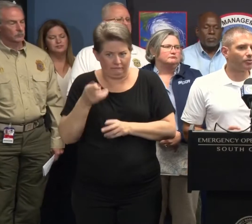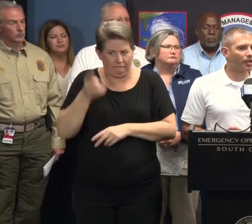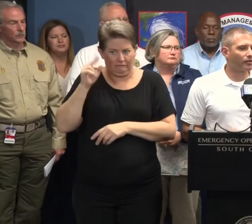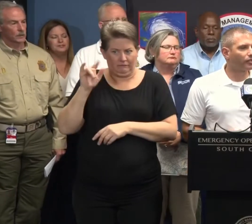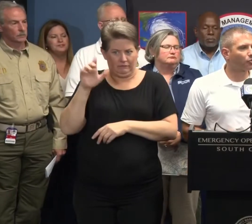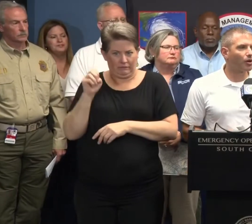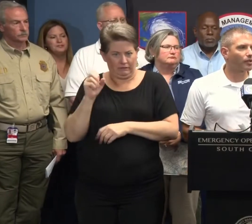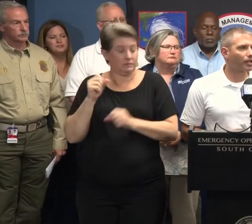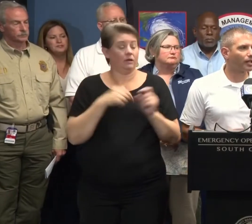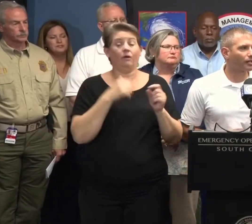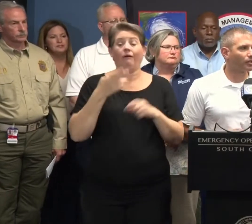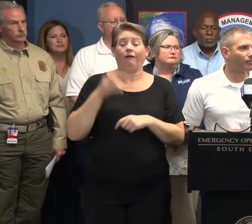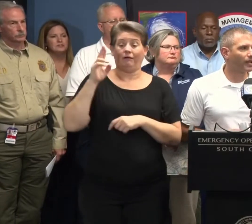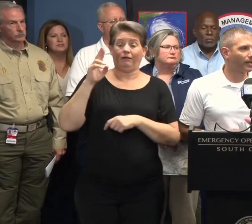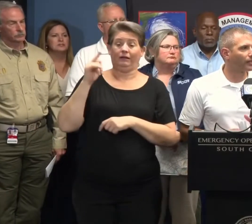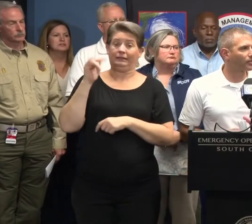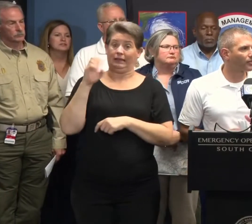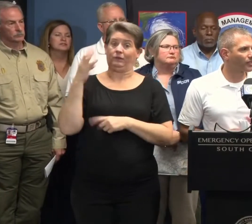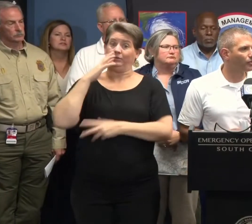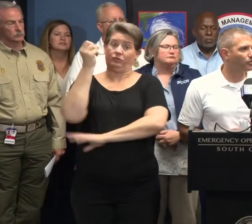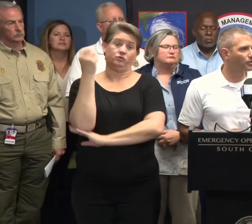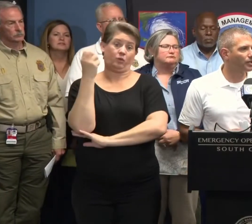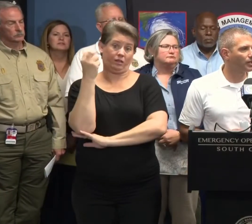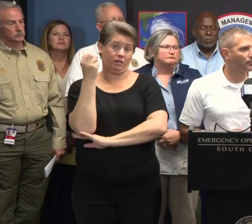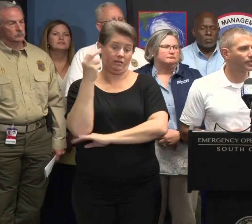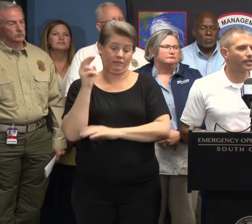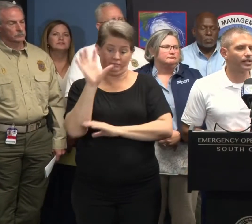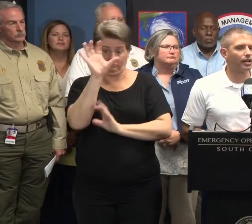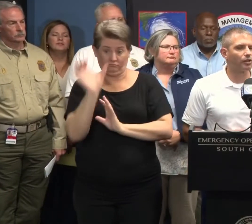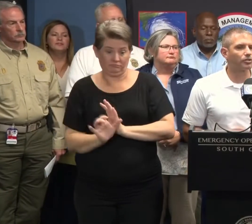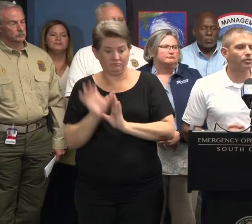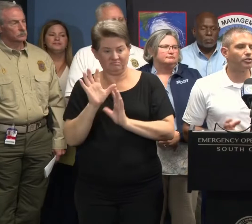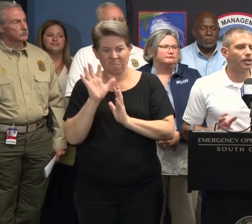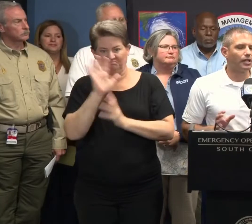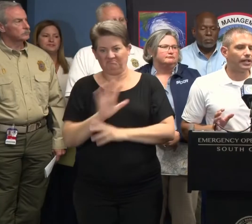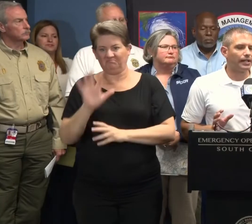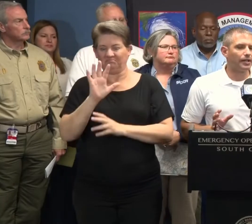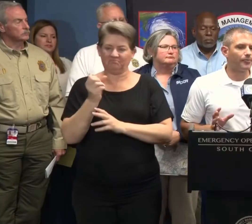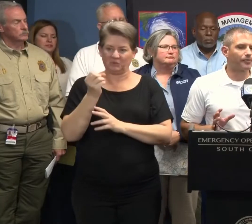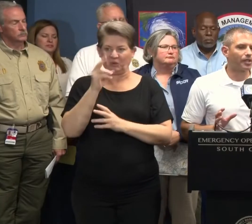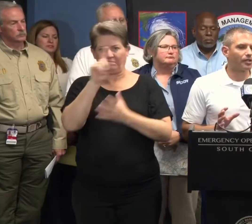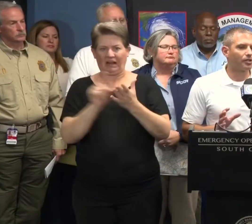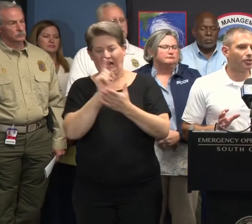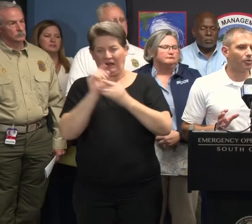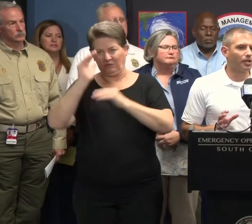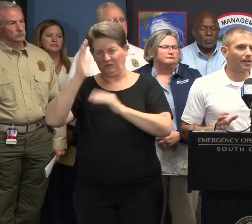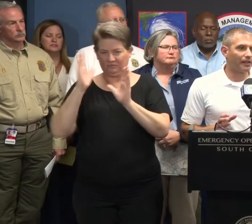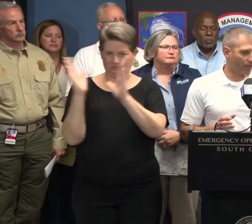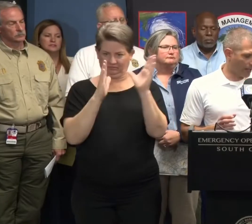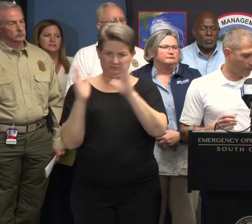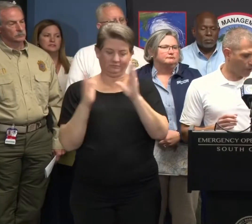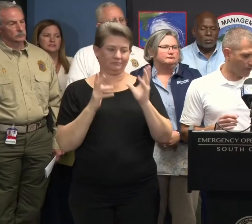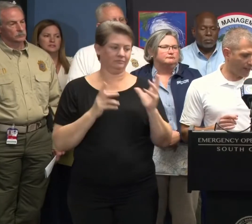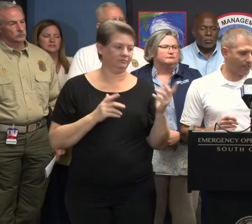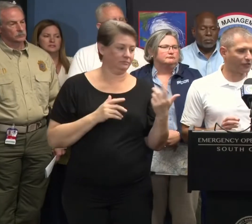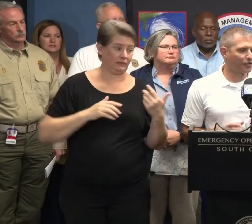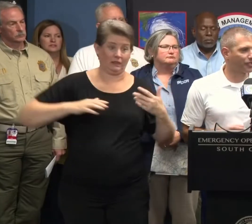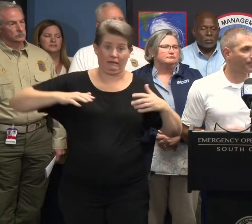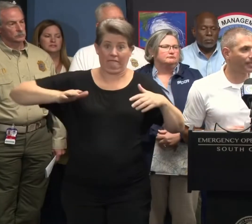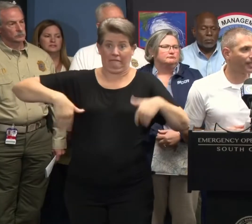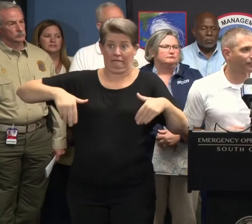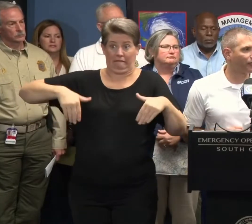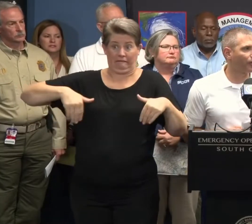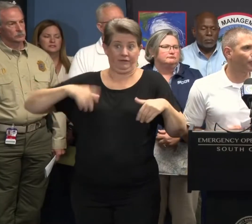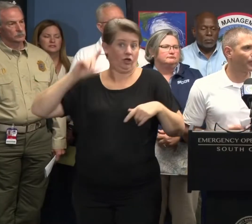occurred right around 12 o'clock along many areas along the coast, give or take an hour. So, I haven't gotten word yet that it's